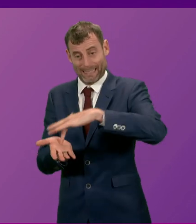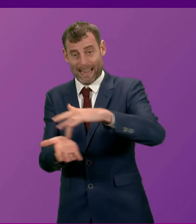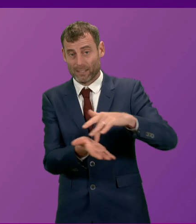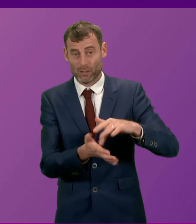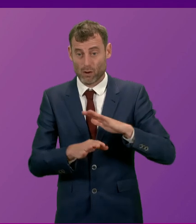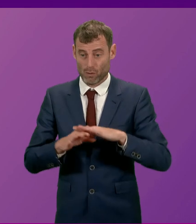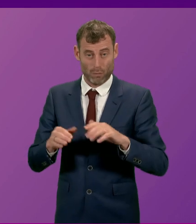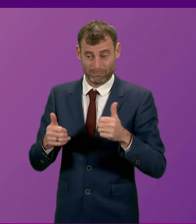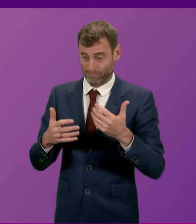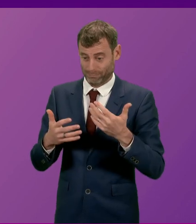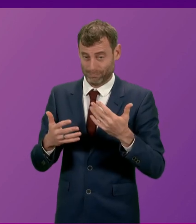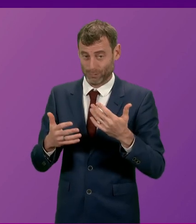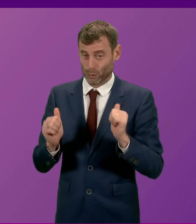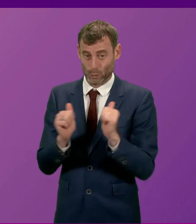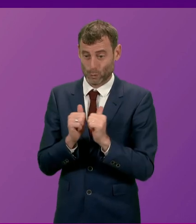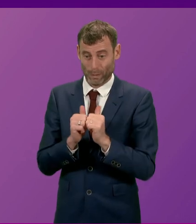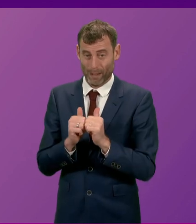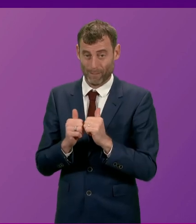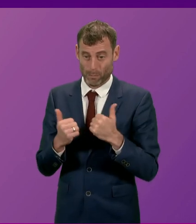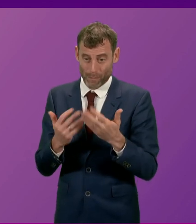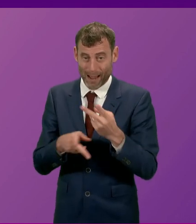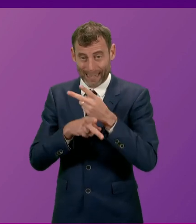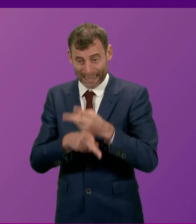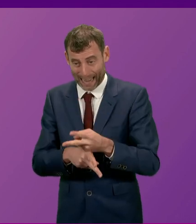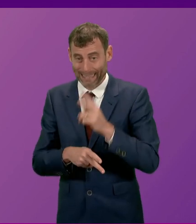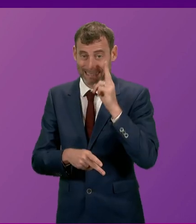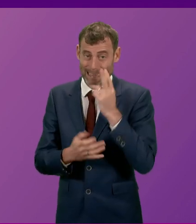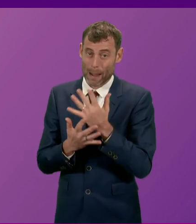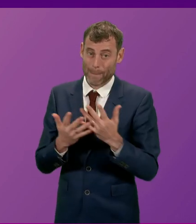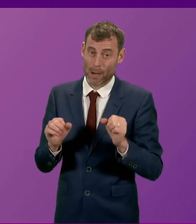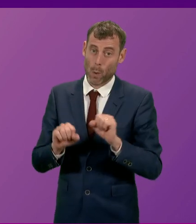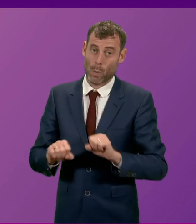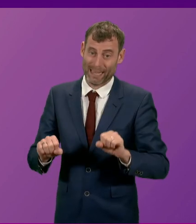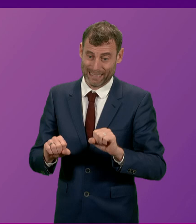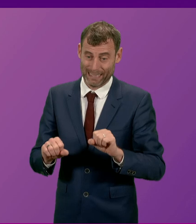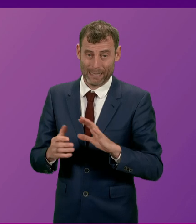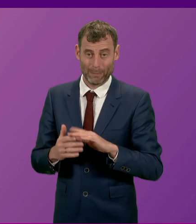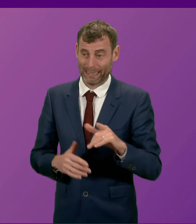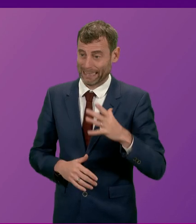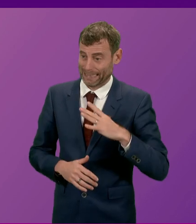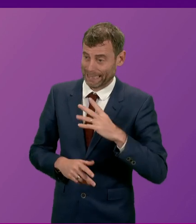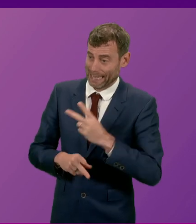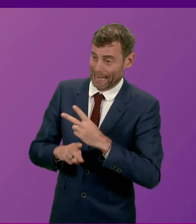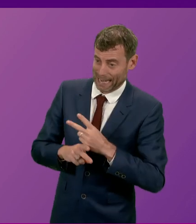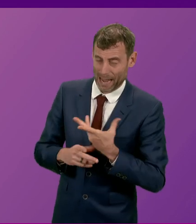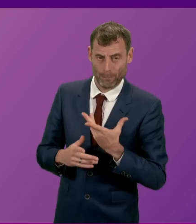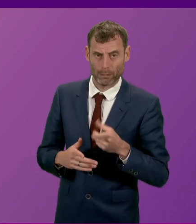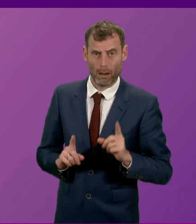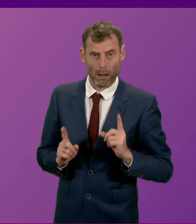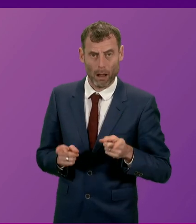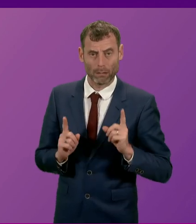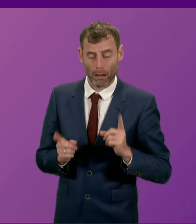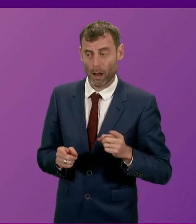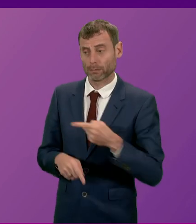which results in longer waits and widening inequalities. The staff I met are desperate for help, given the centre has